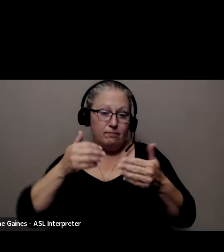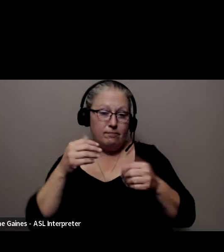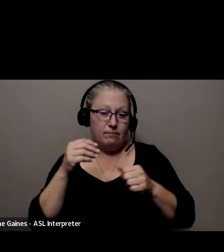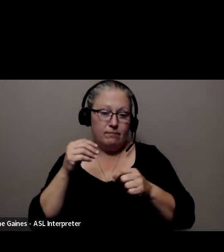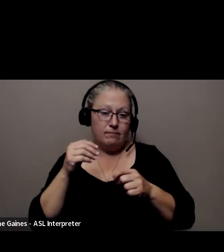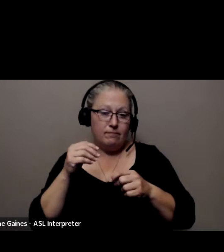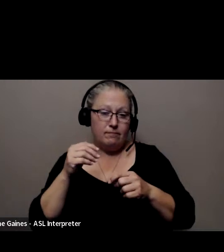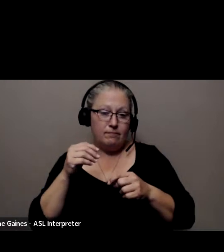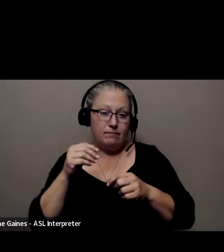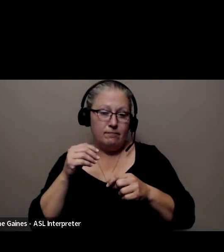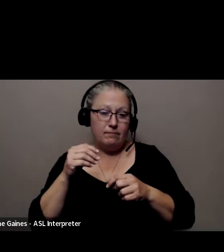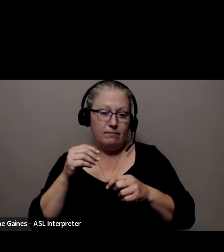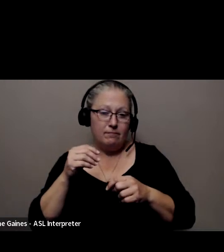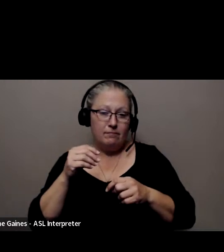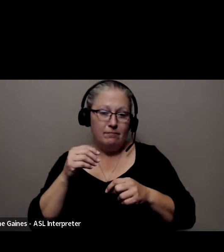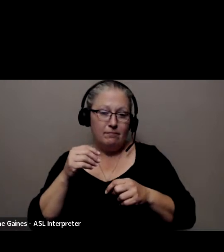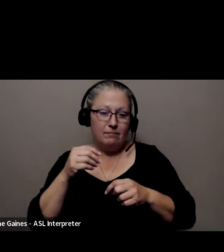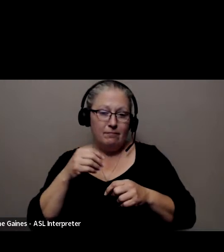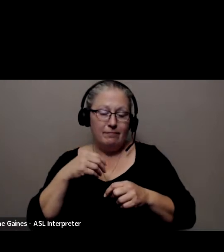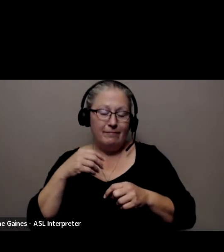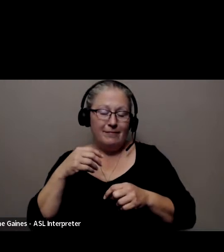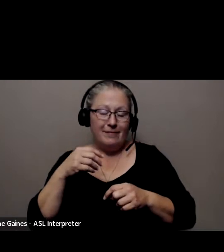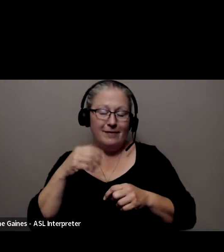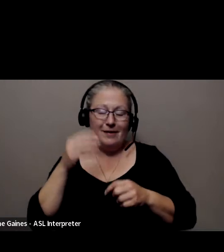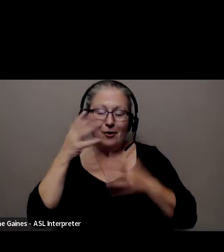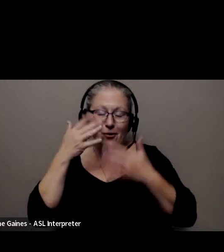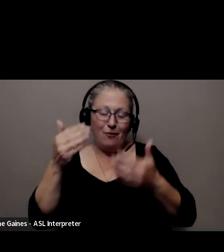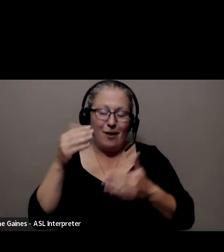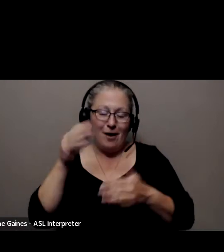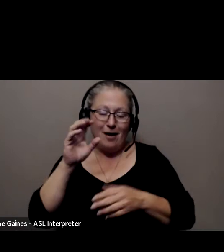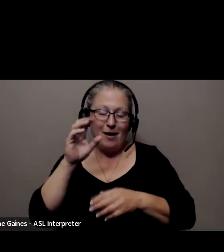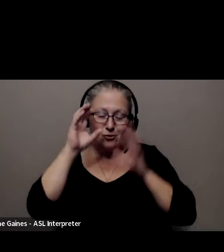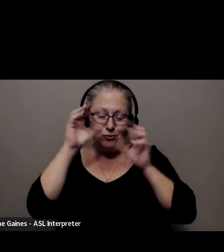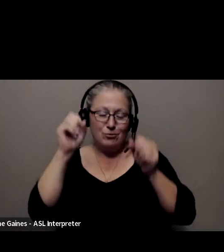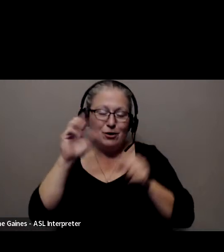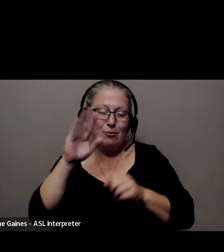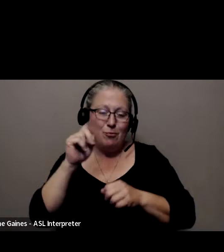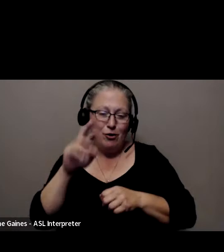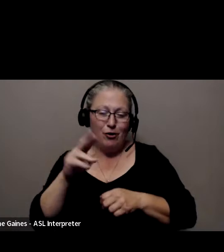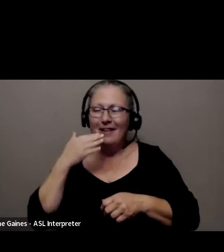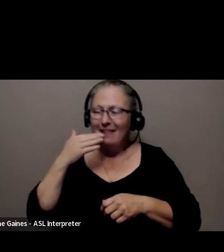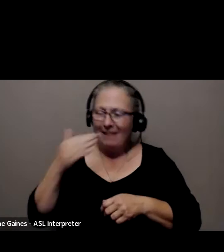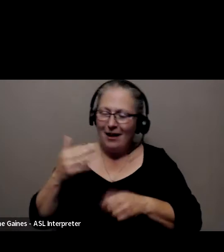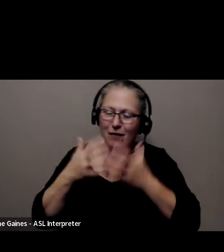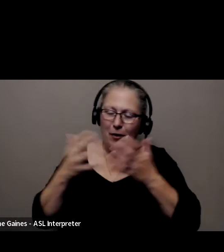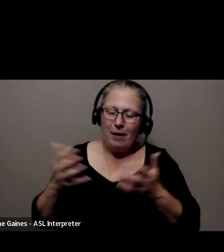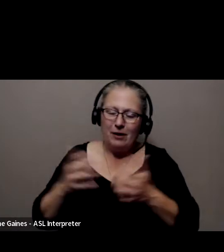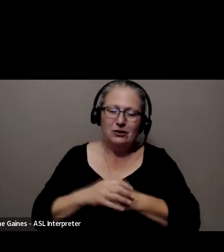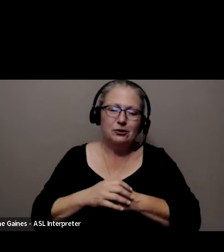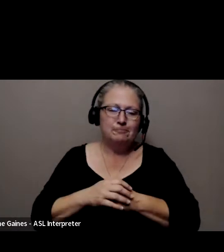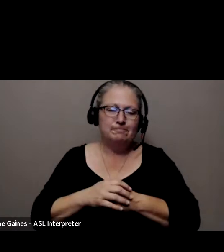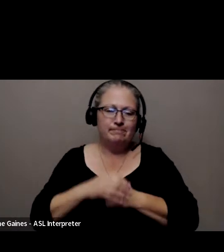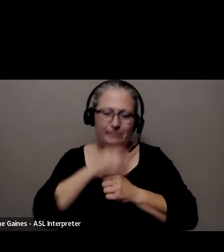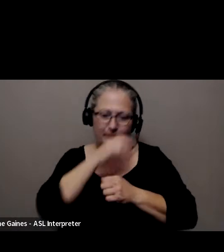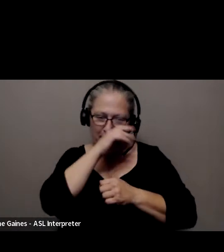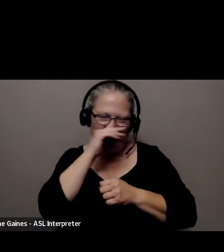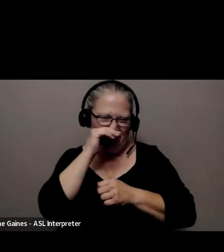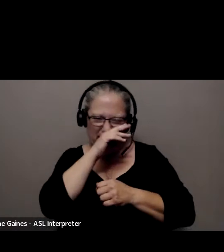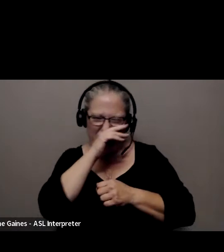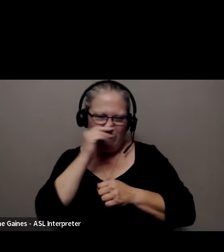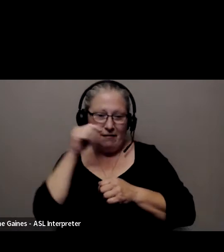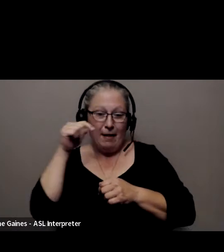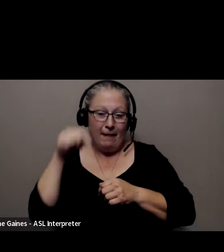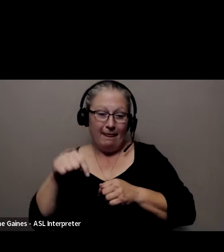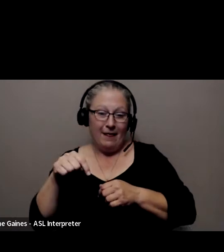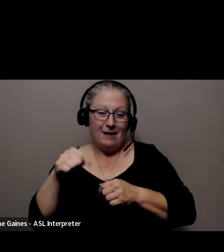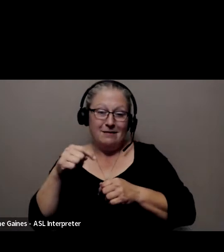Oh gosh, I'm so tongue-tied. Superintendent Booker. Thank you very much. And yeah, this